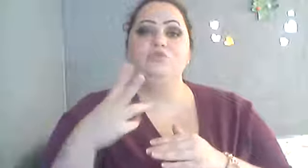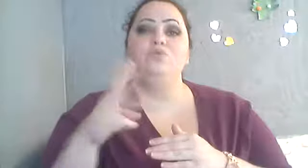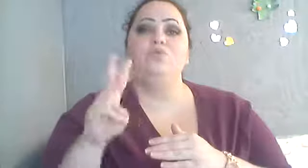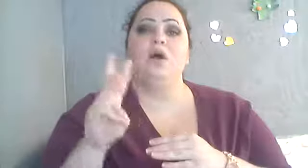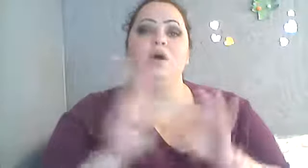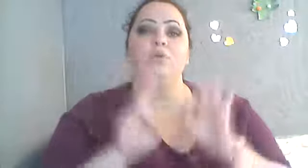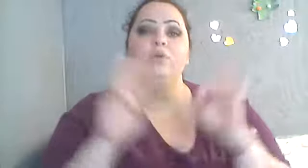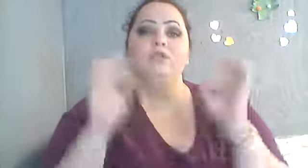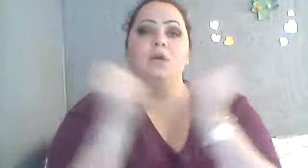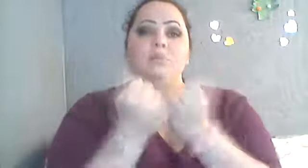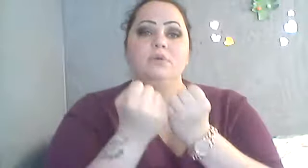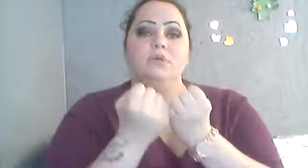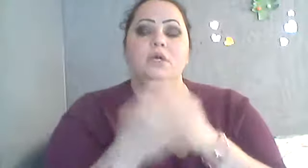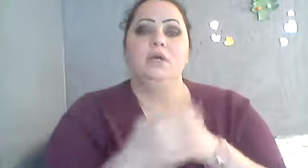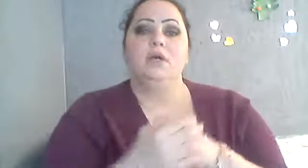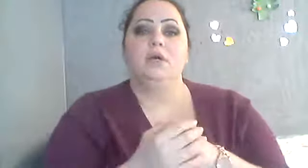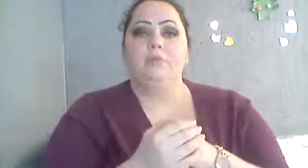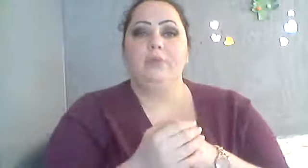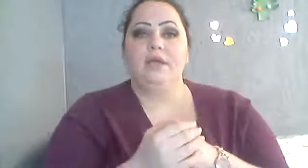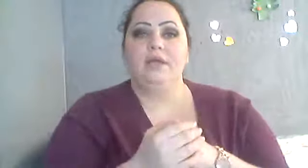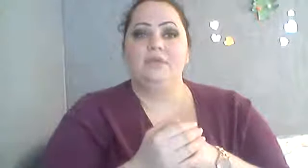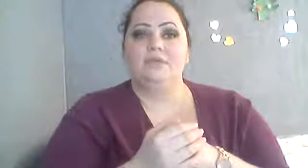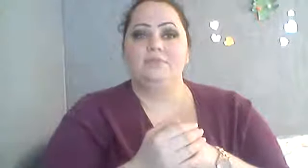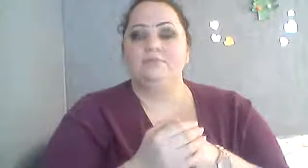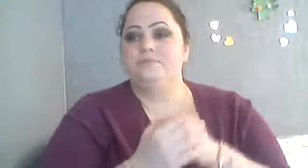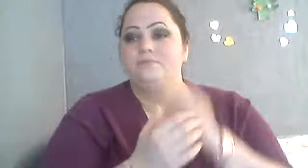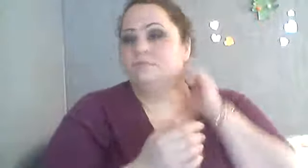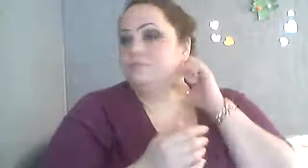2 workshop, but